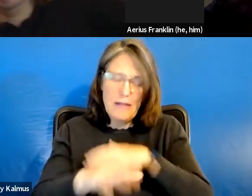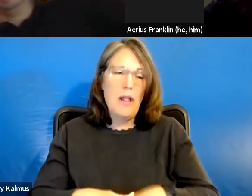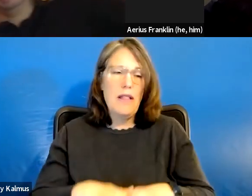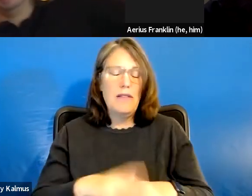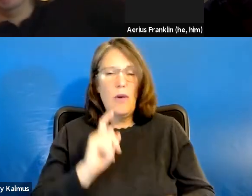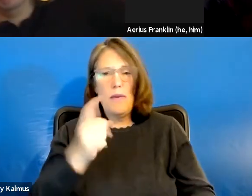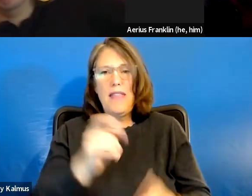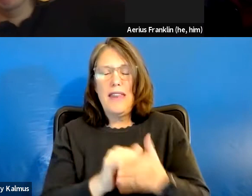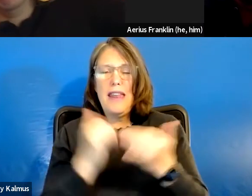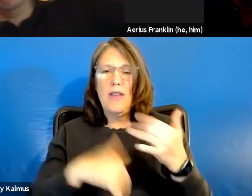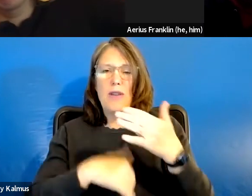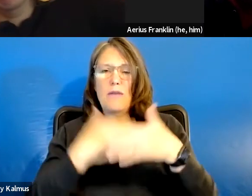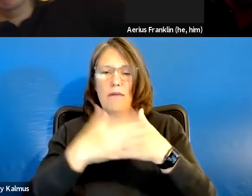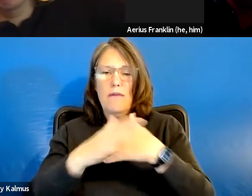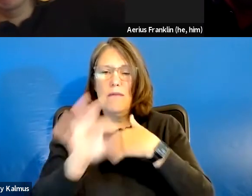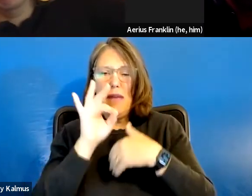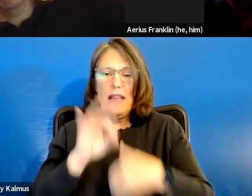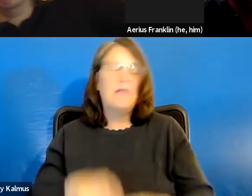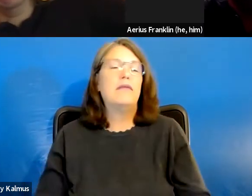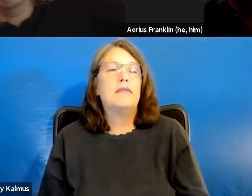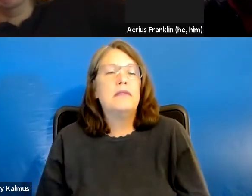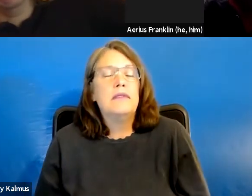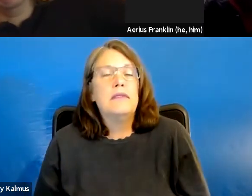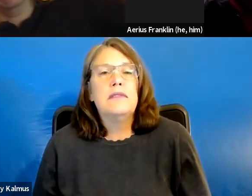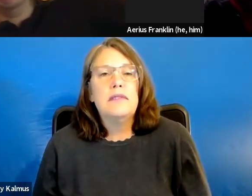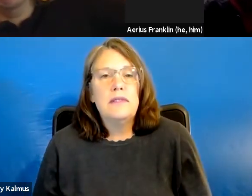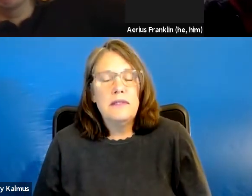and you get to pick the next category.